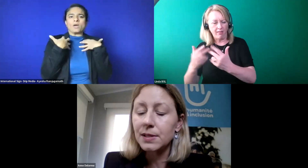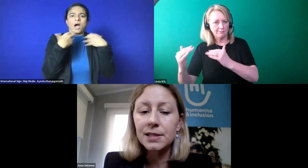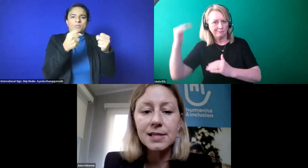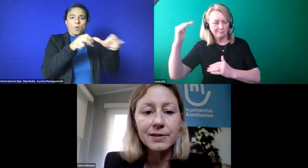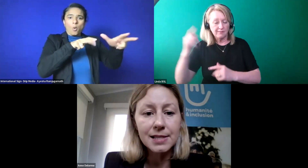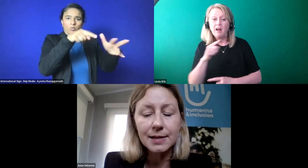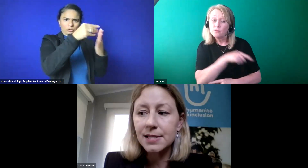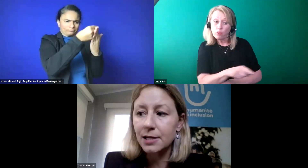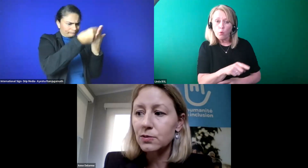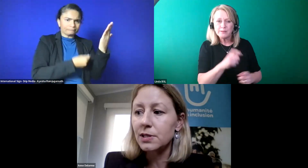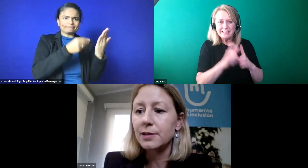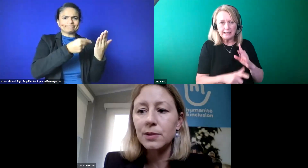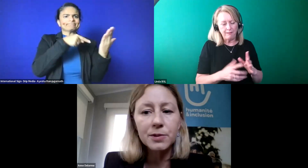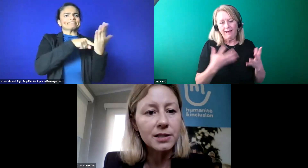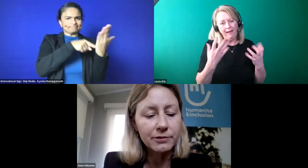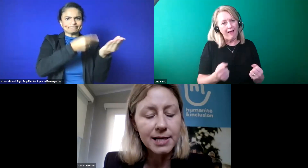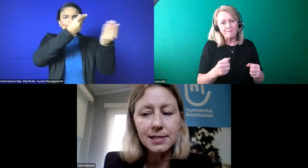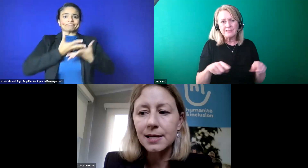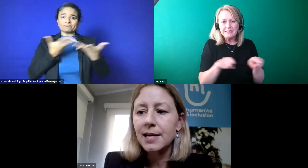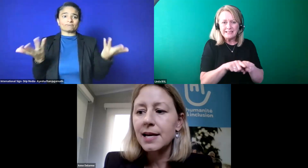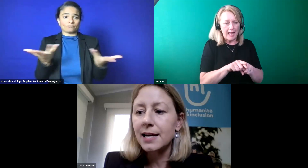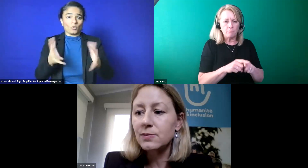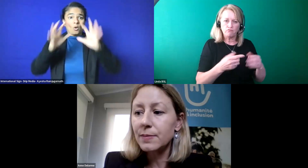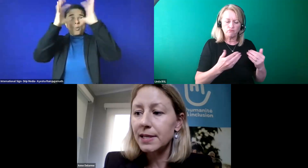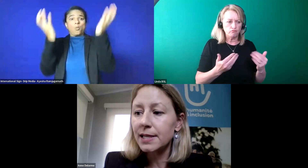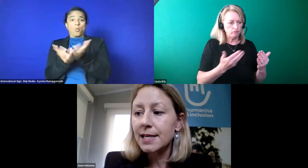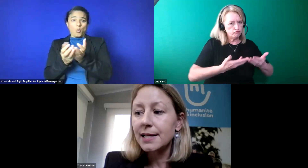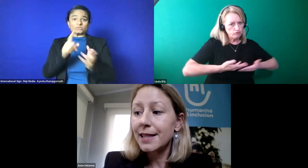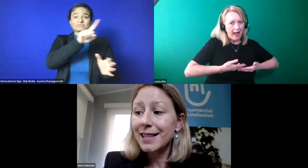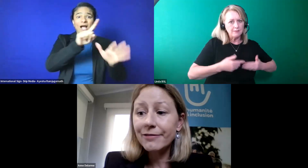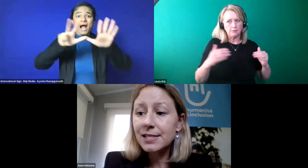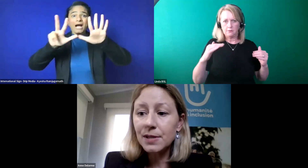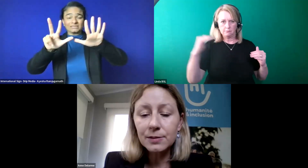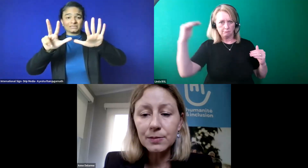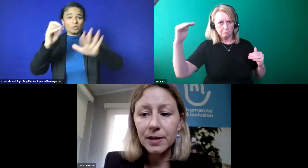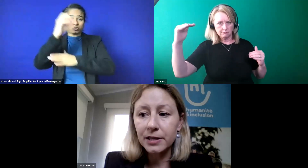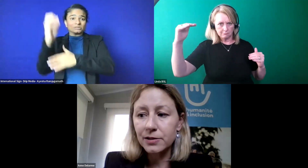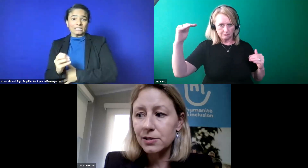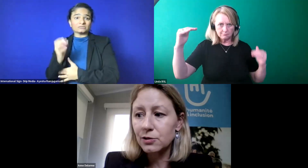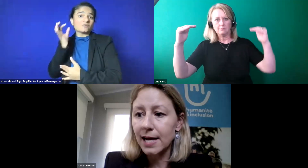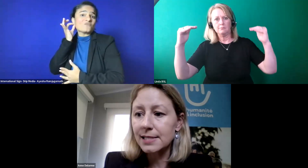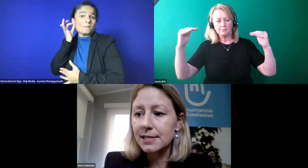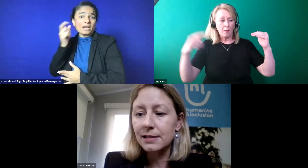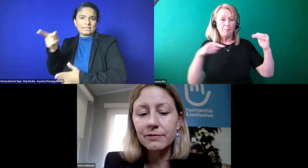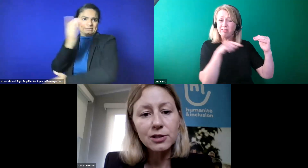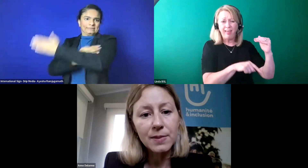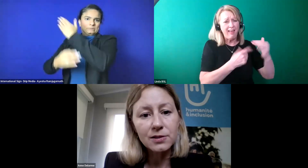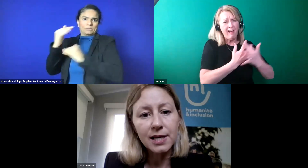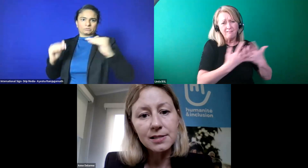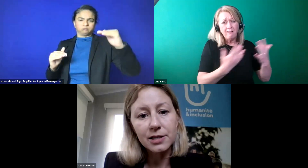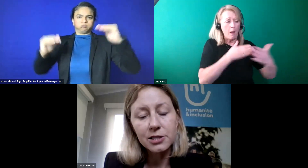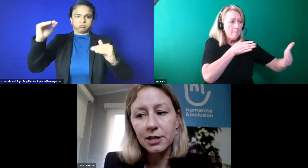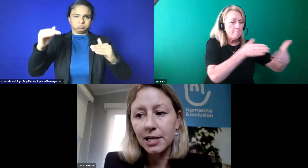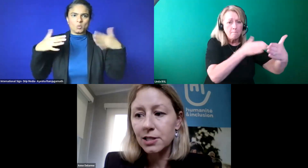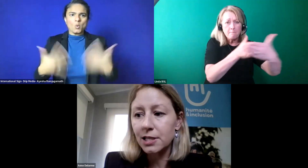with disabilities have the same sexual and reproductive rights as women, they face multiple barriers to accessing